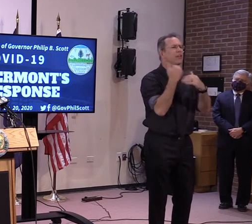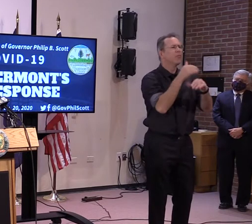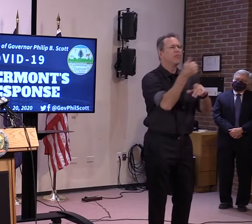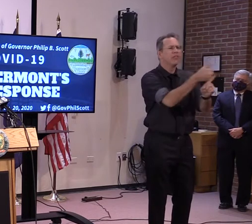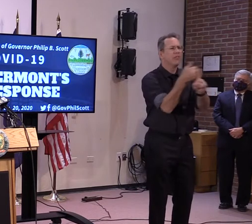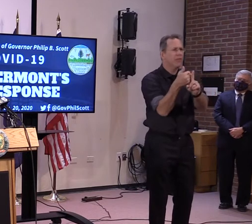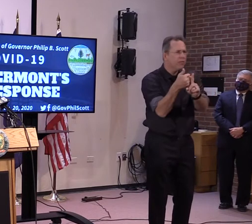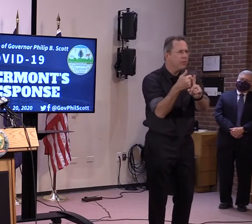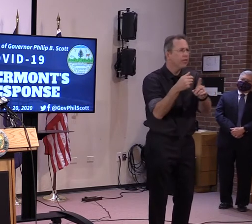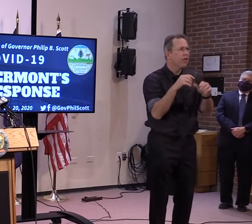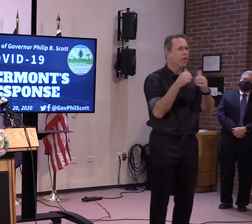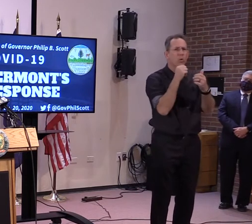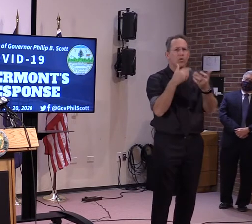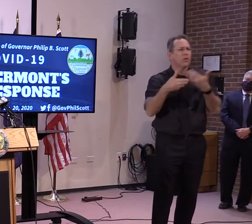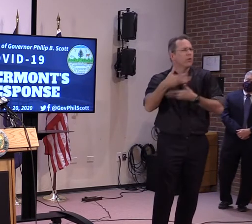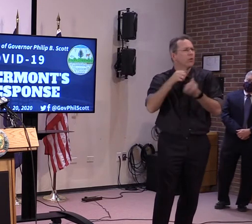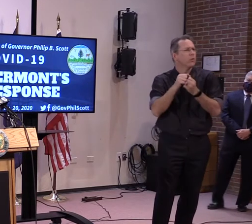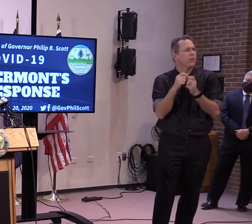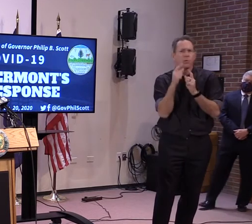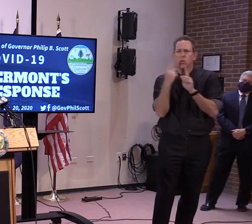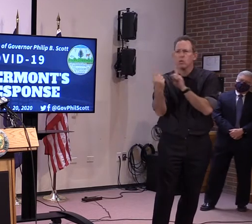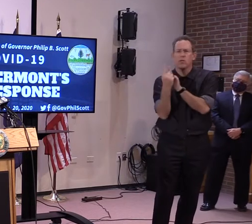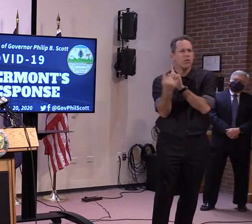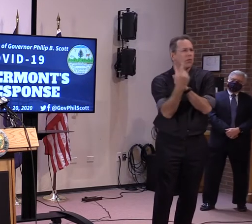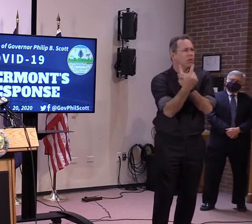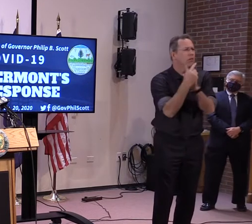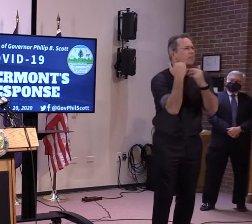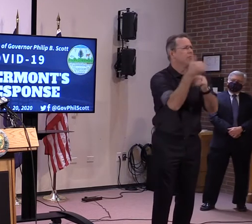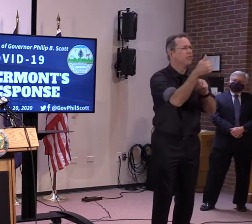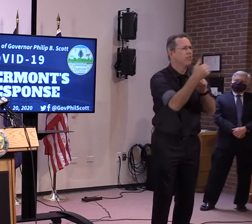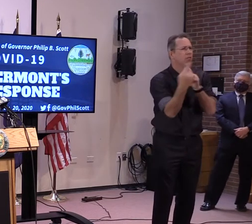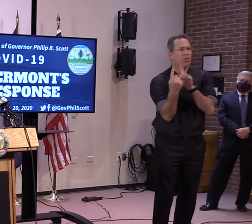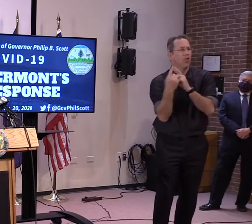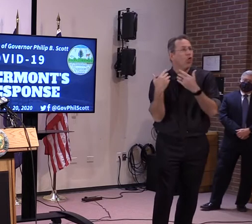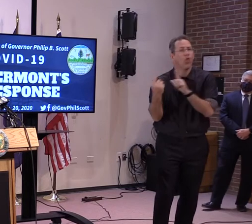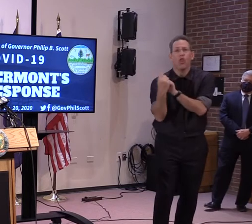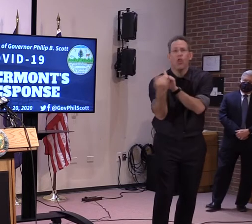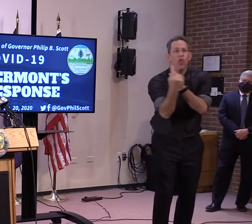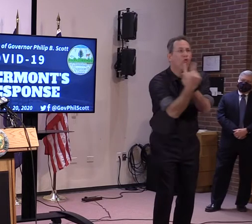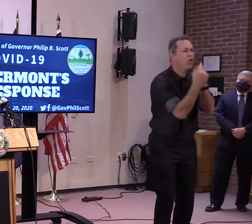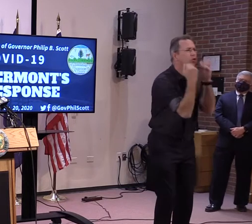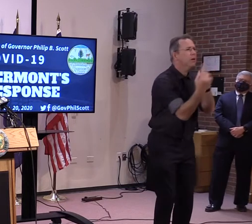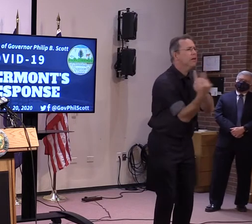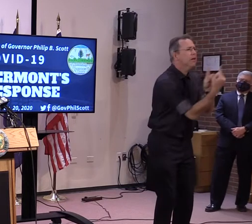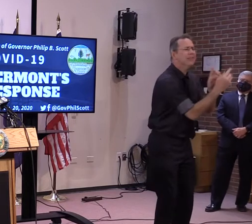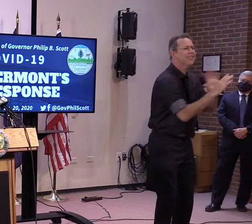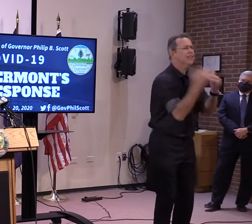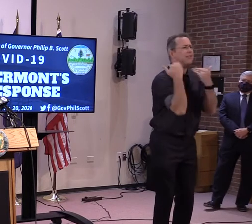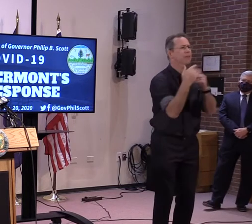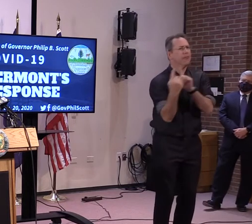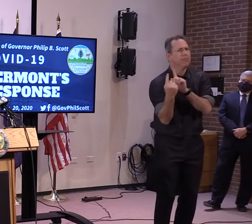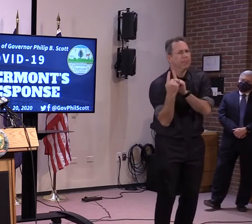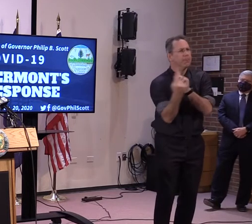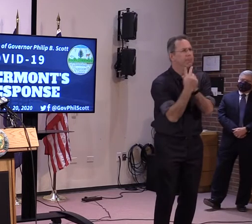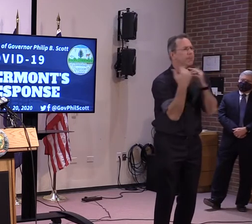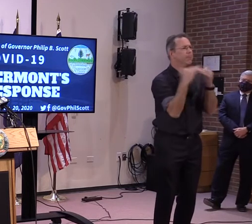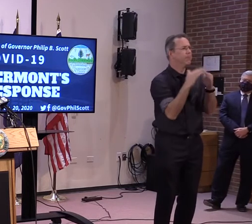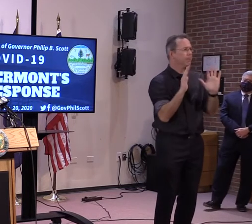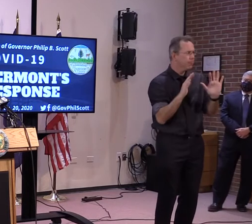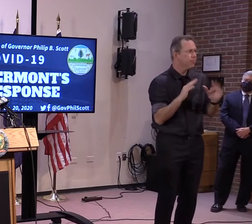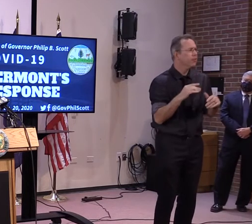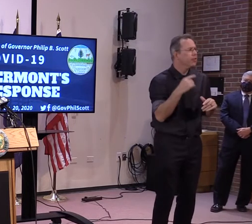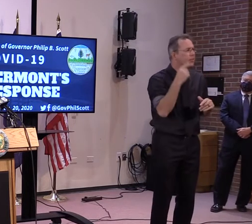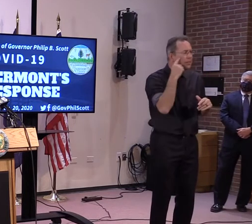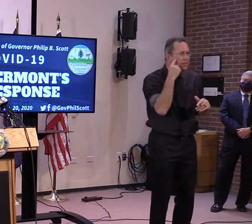others. And while I know this is hard, and I know many feel that after 8 months, they've learned how to get together with